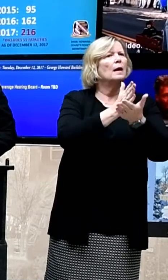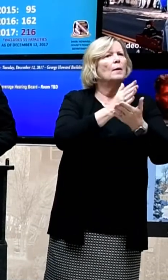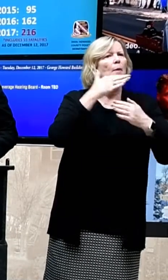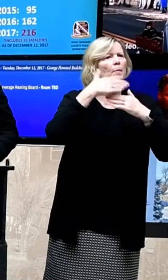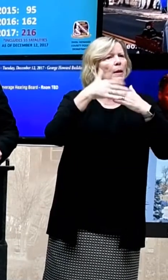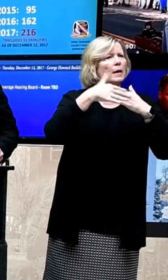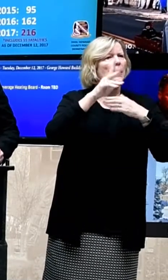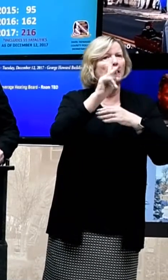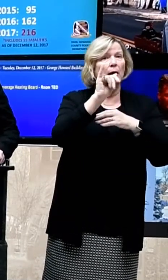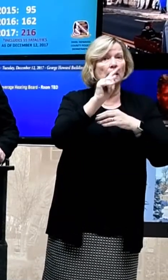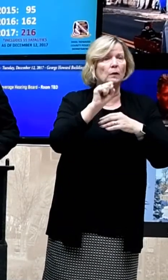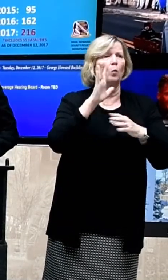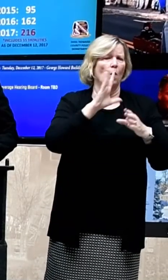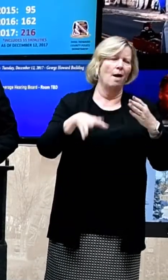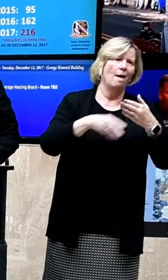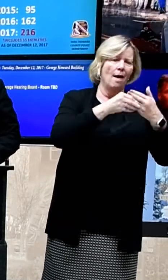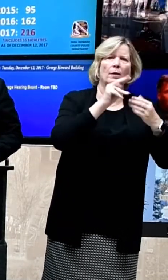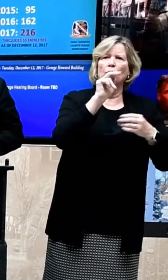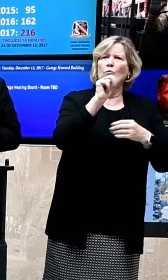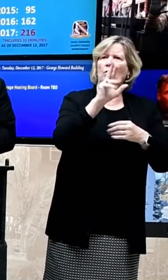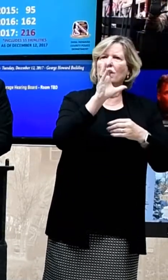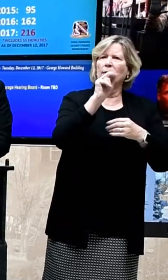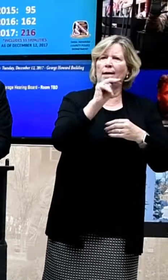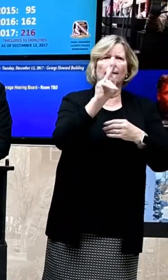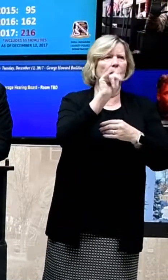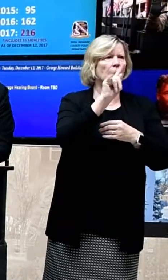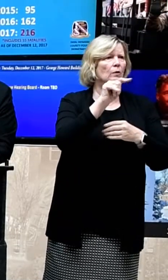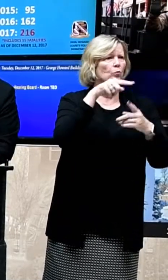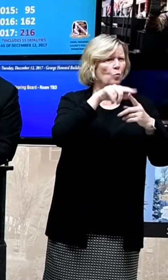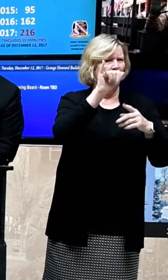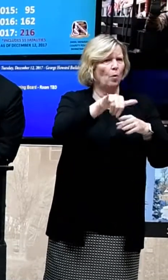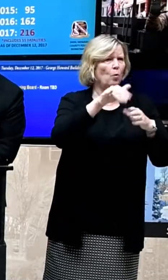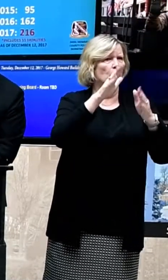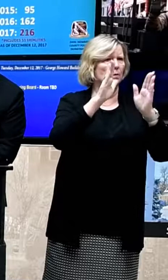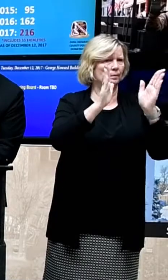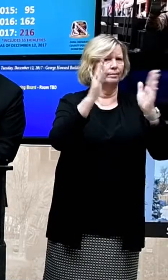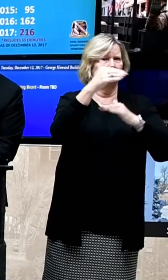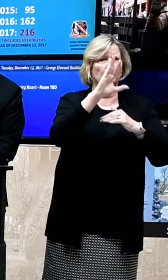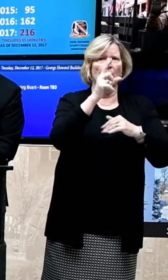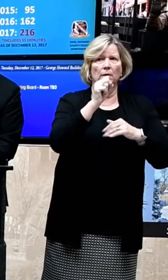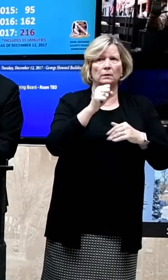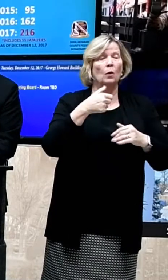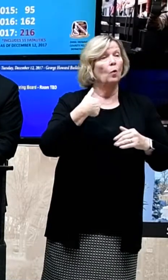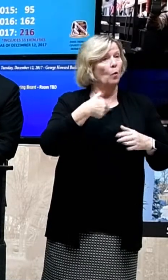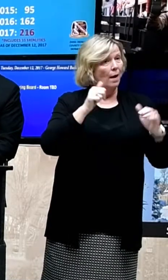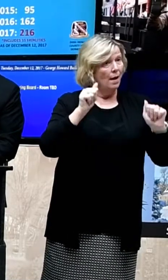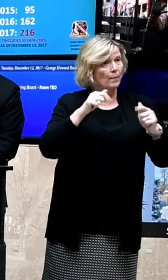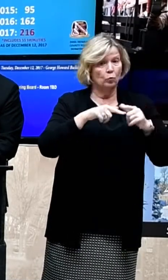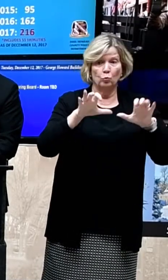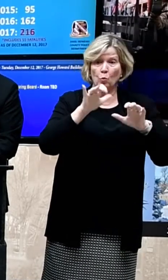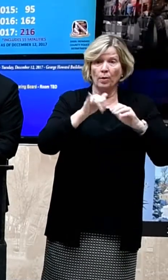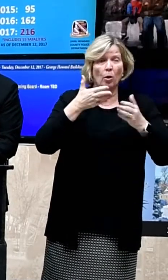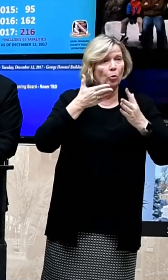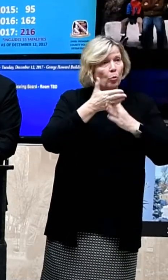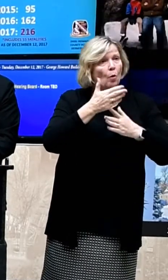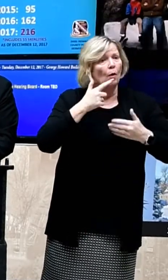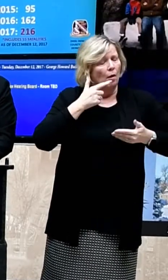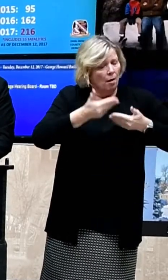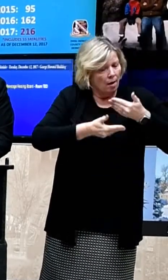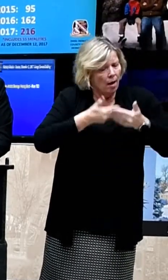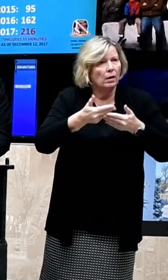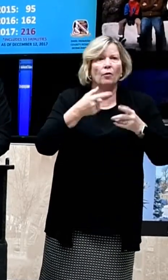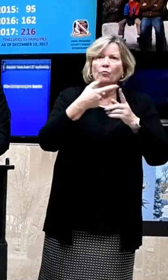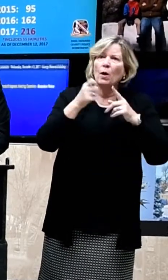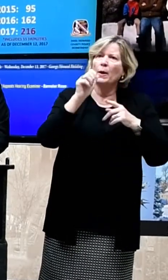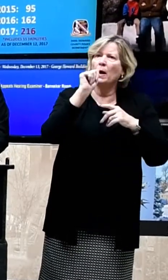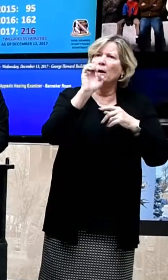kits. We are able to take this step because of the generosity of the Aetna Foundation, which has supplied